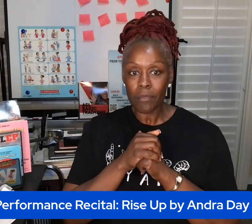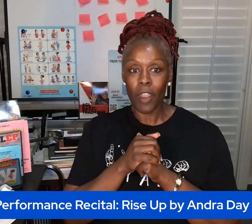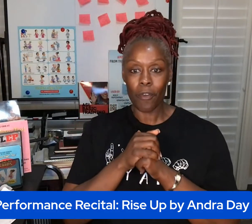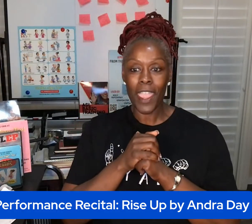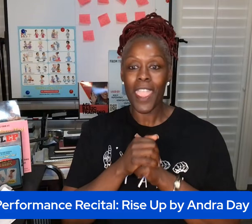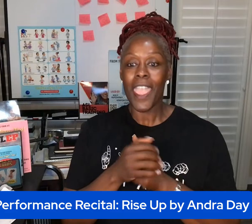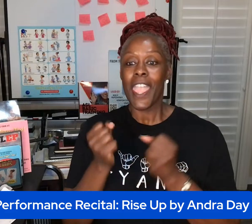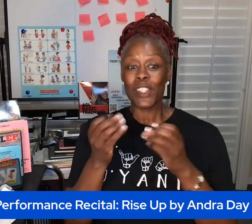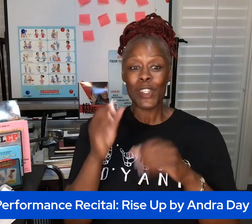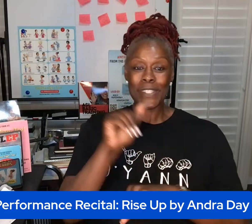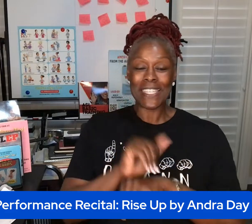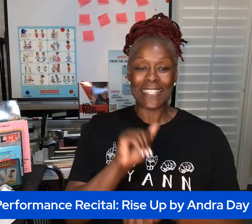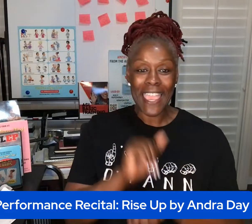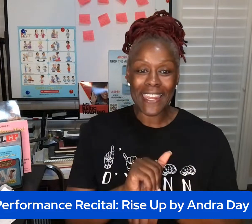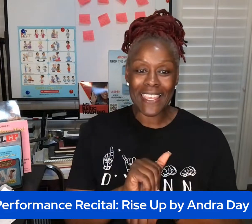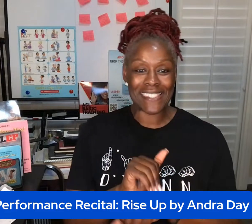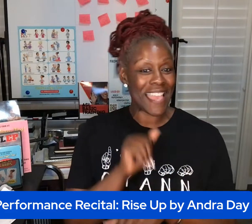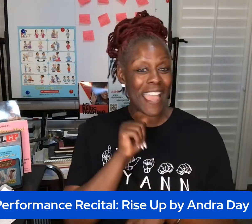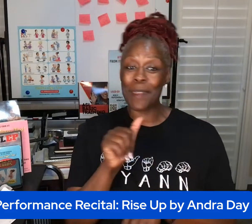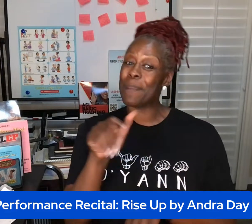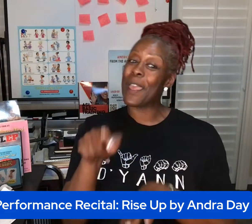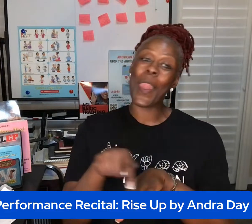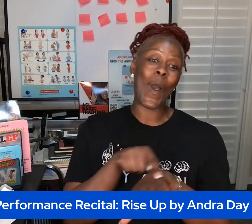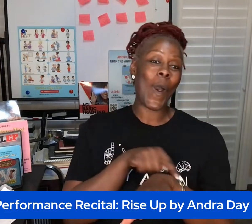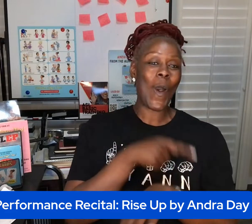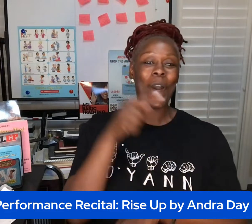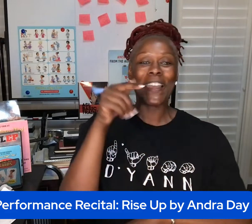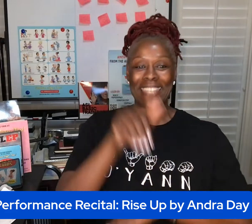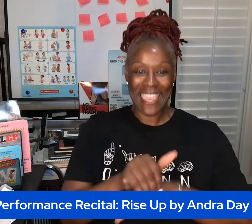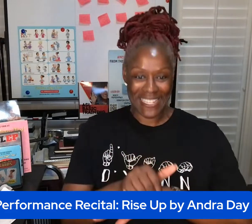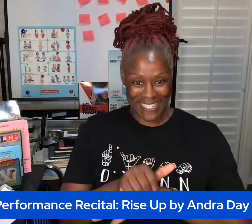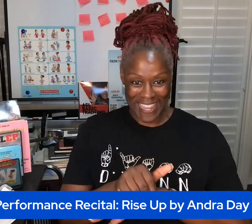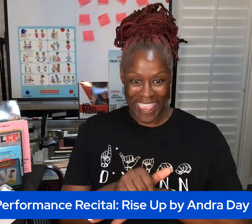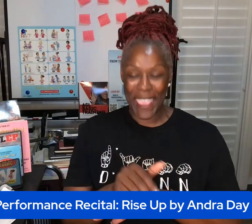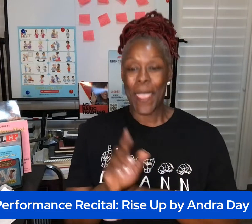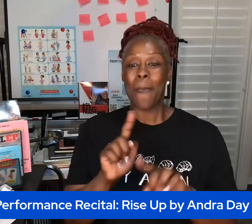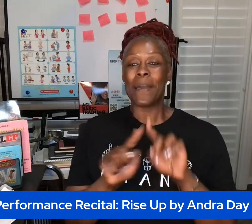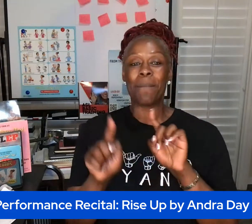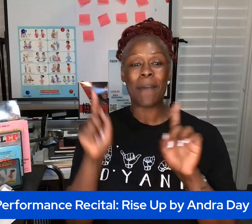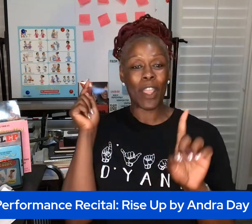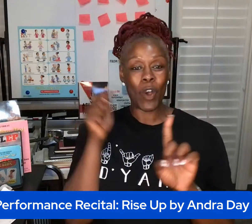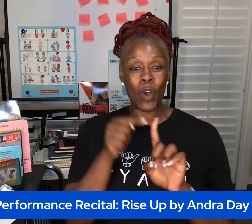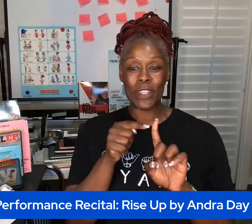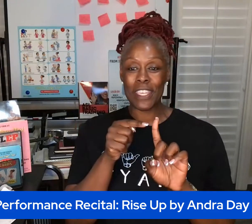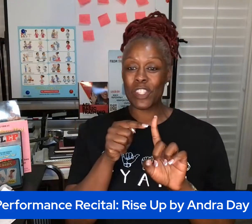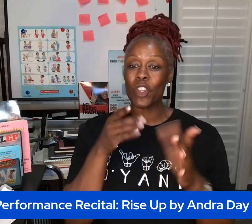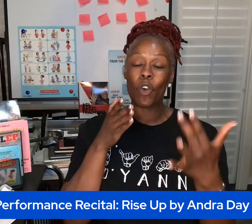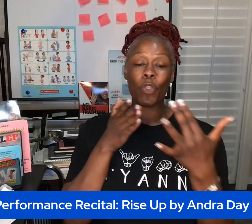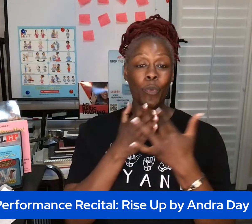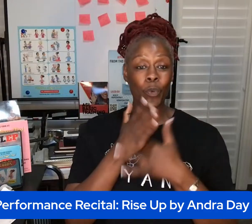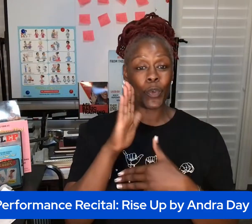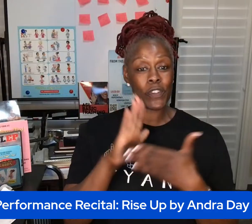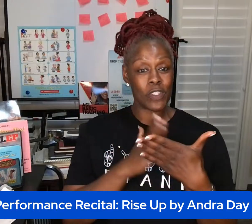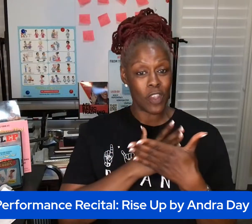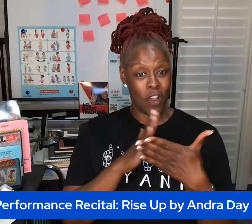All right. And so tonight is not going to be a long night tonight, but my goal is to go through the